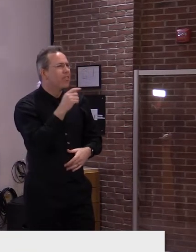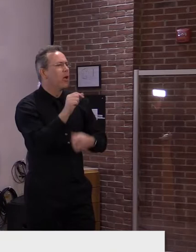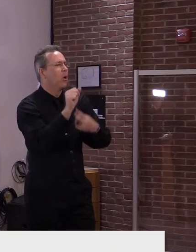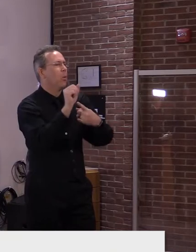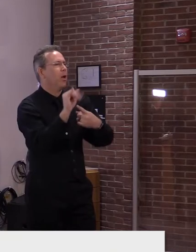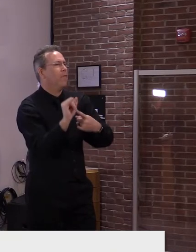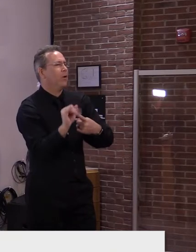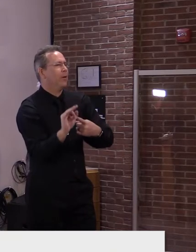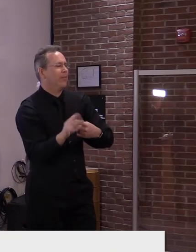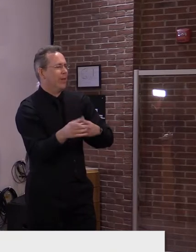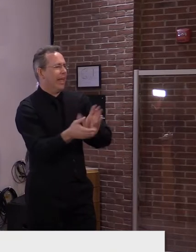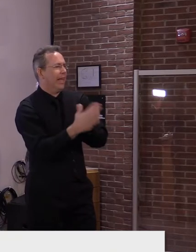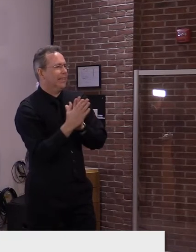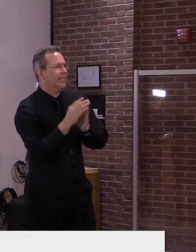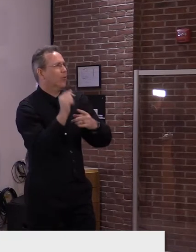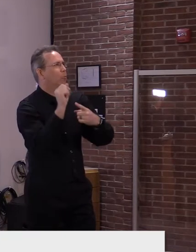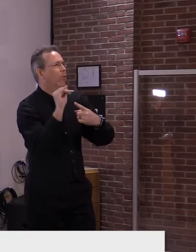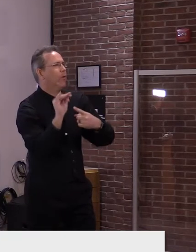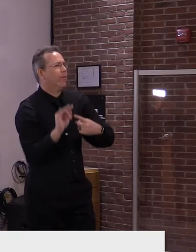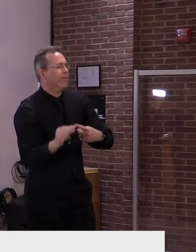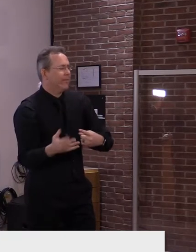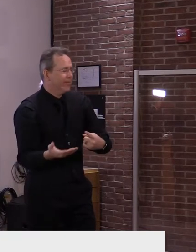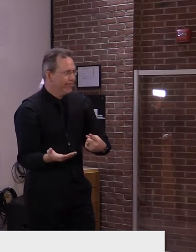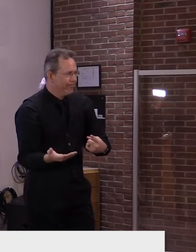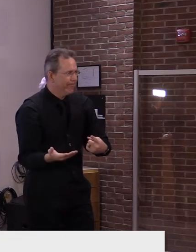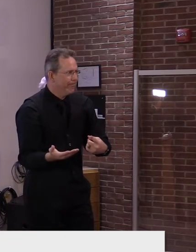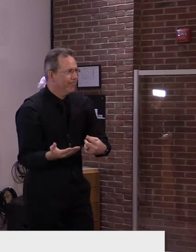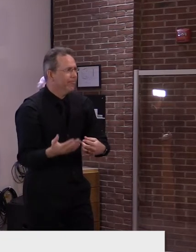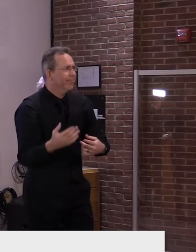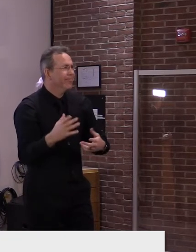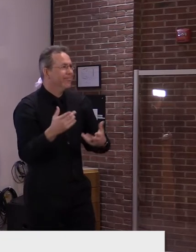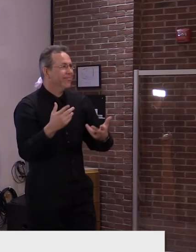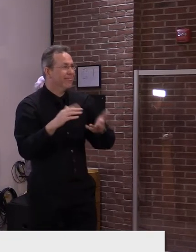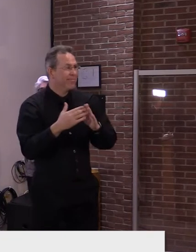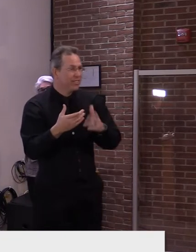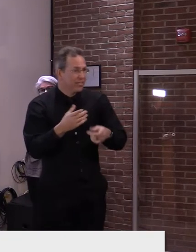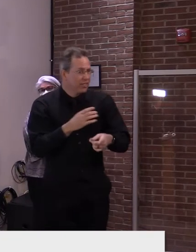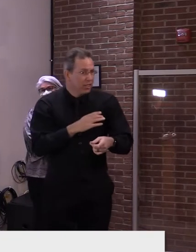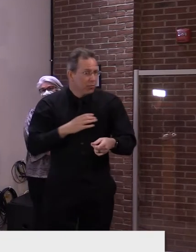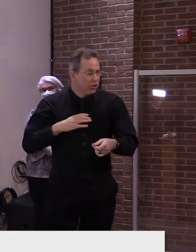that nobody's asked us this that I know of.